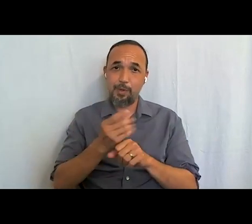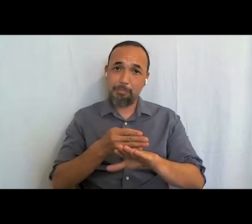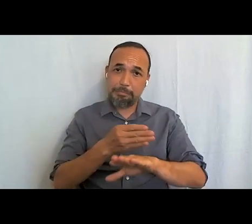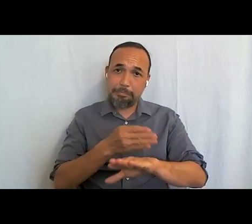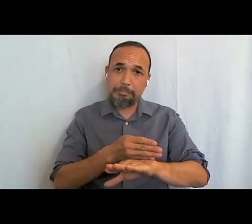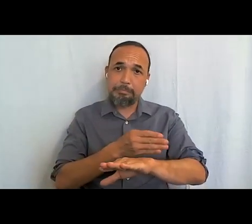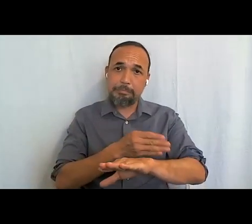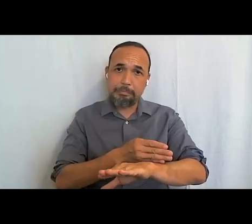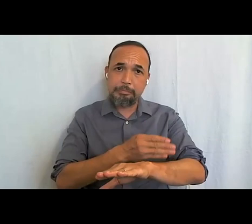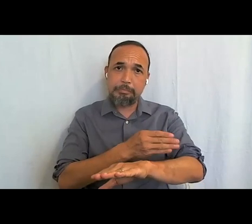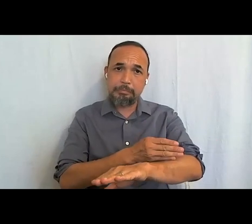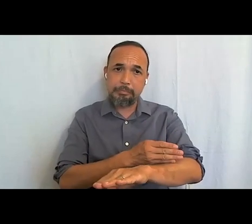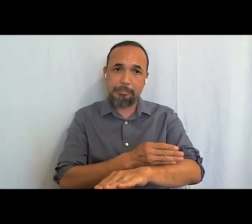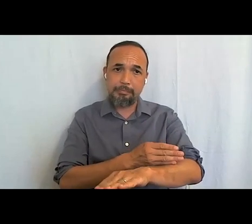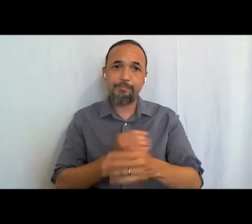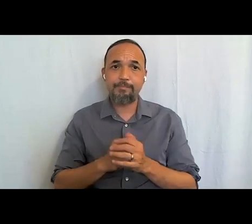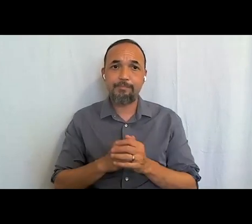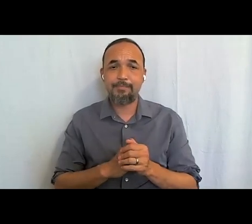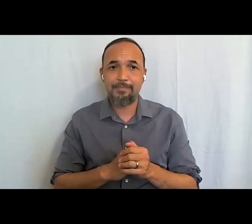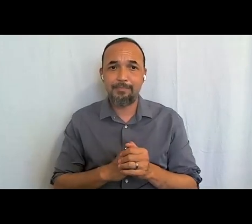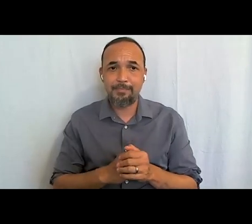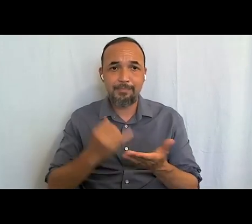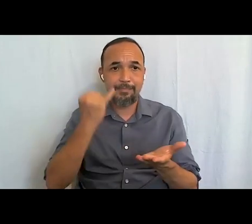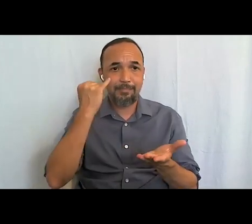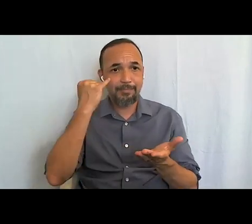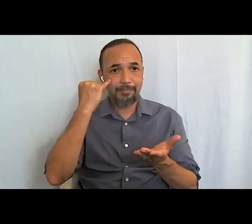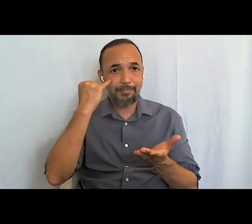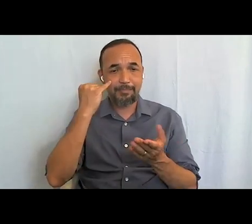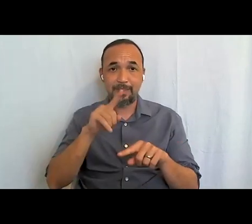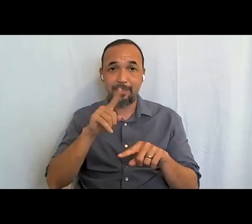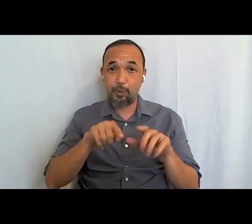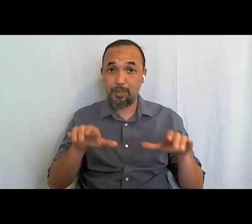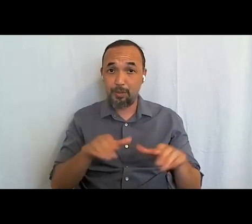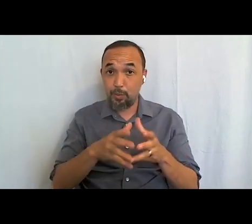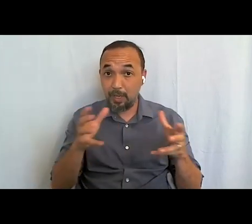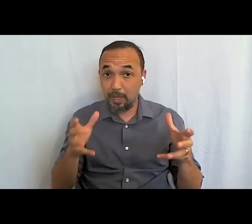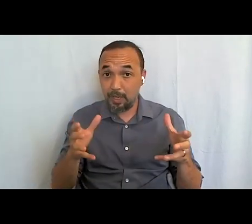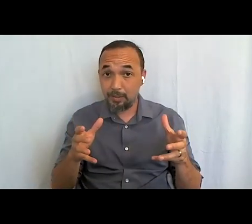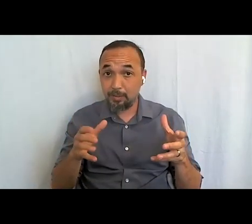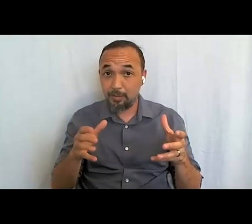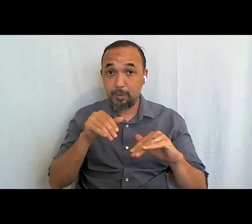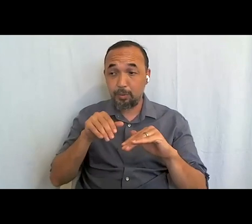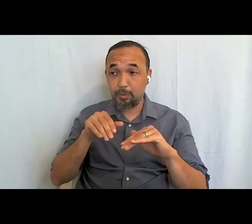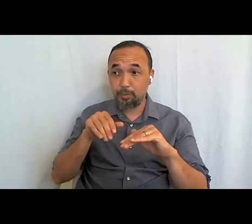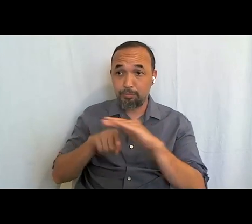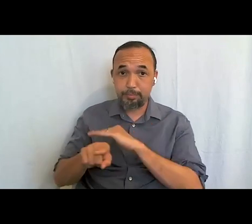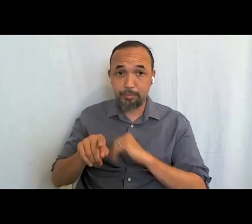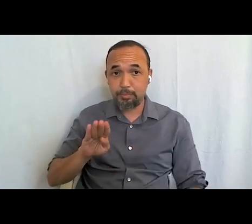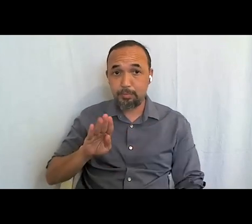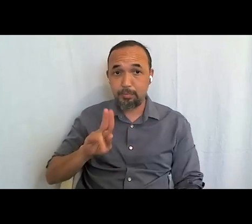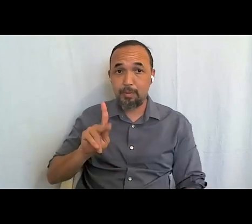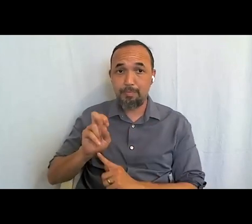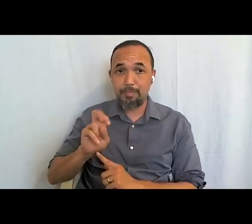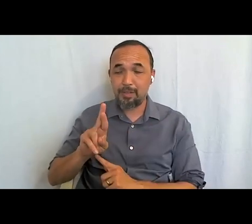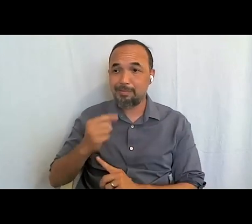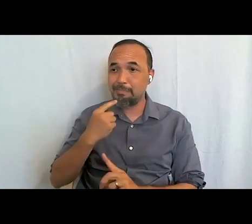you're not in a place to be able to do a lot, go into the GISH bunker and find there's a group thread. Hey, I'm just looking to do a couple items. I don't have a ton